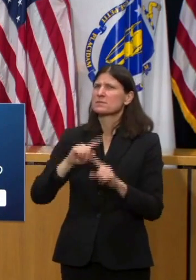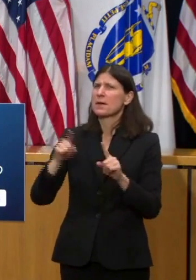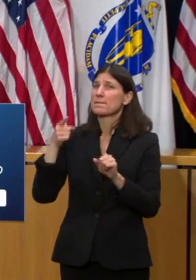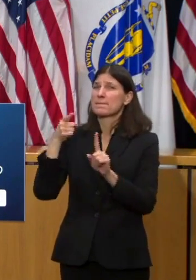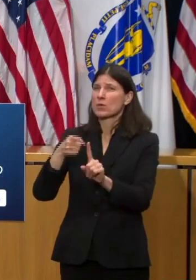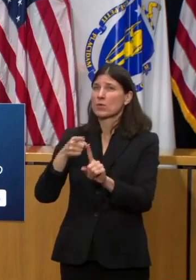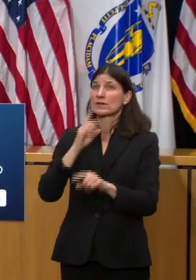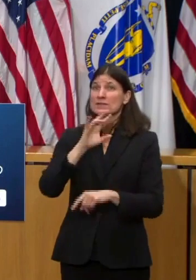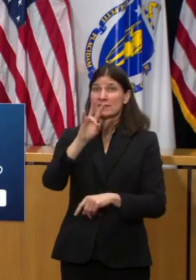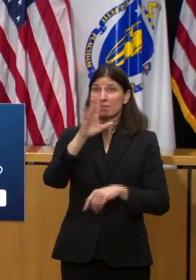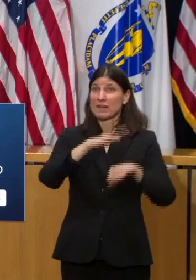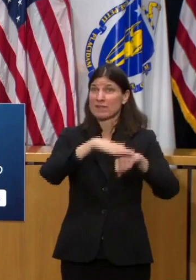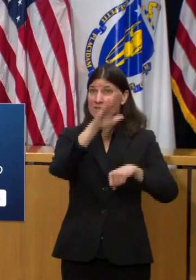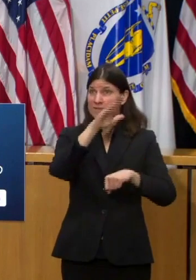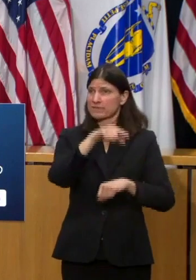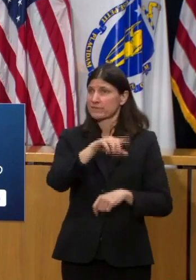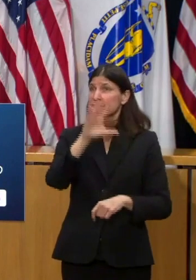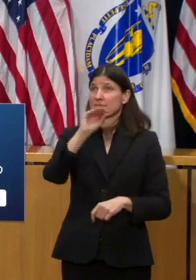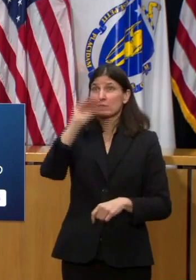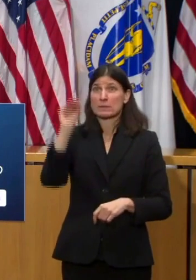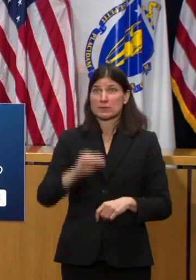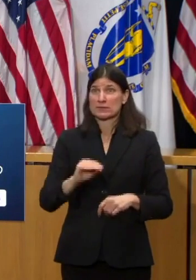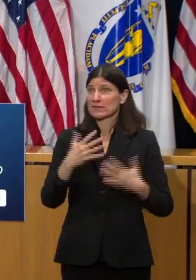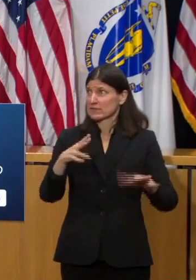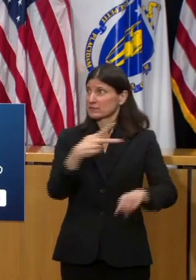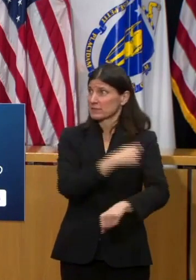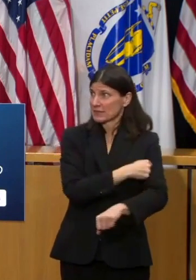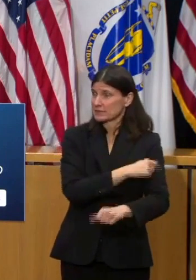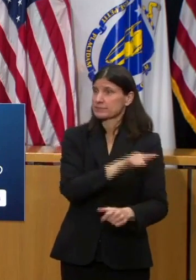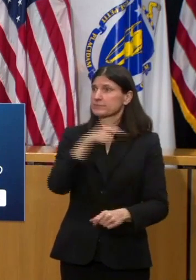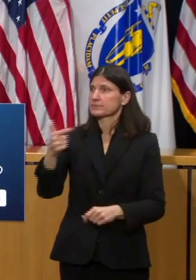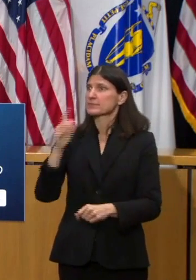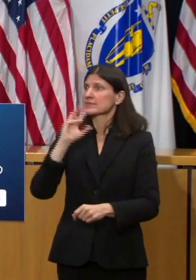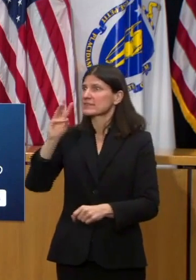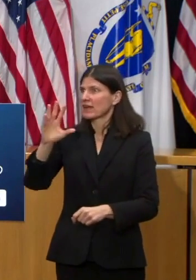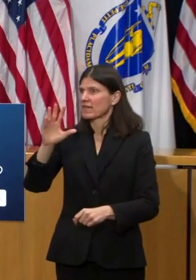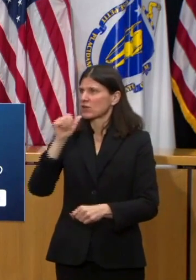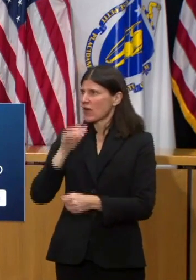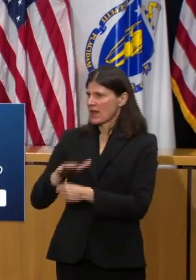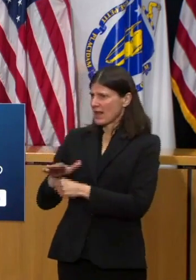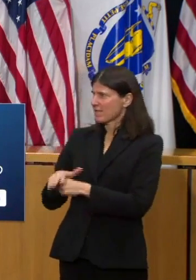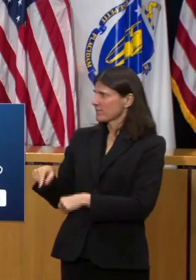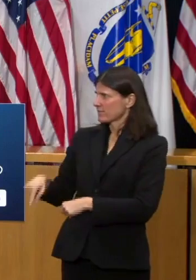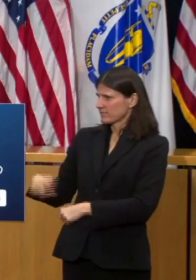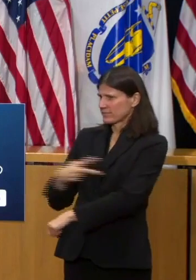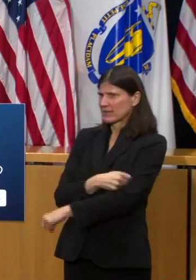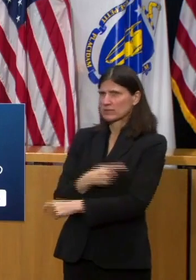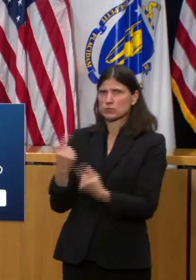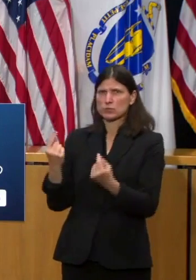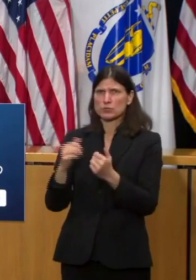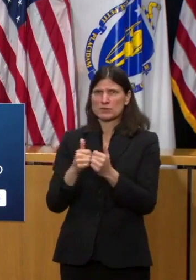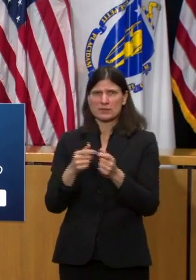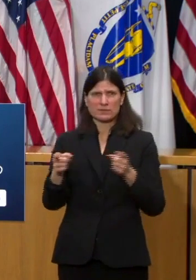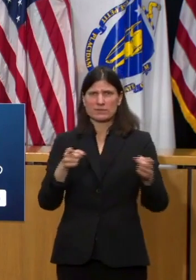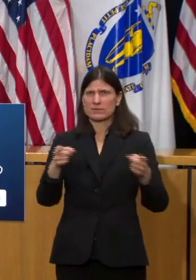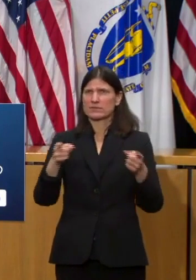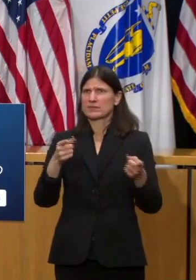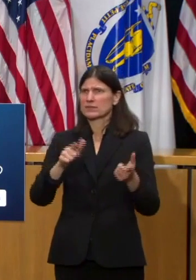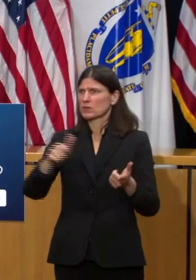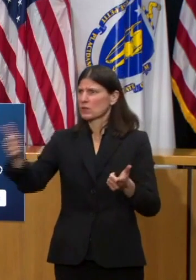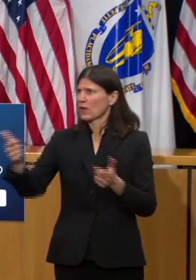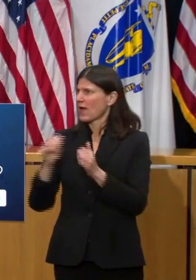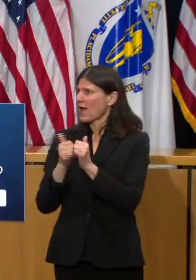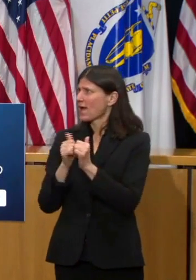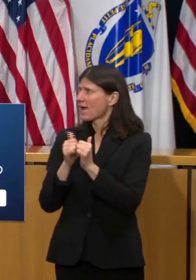we move on to the next group in phase two? Well, we certainly want to make sure that enough of these